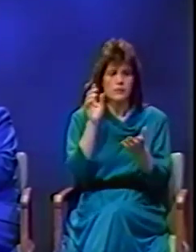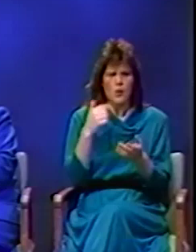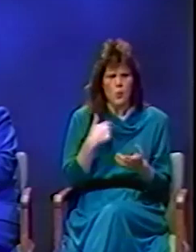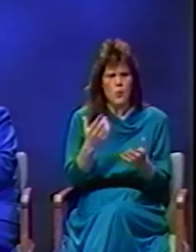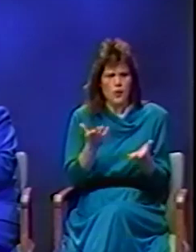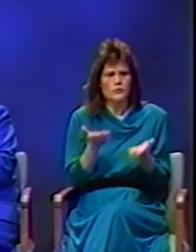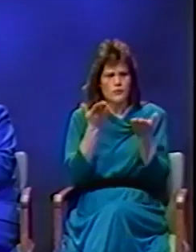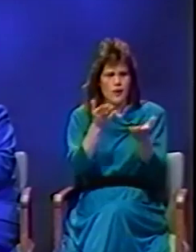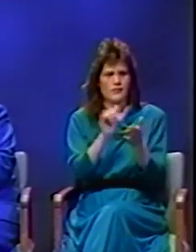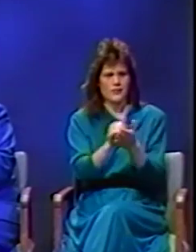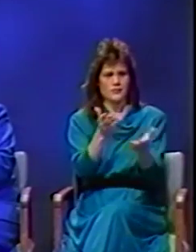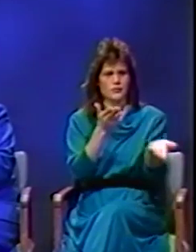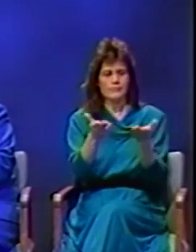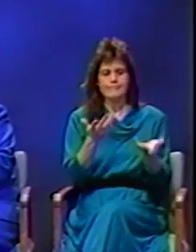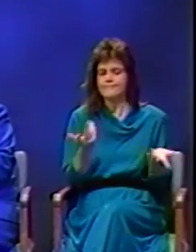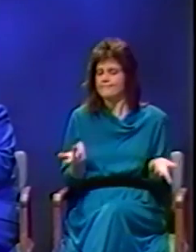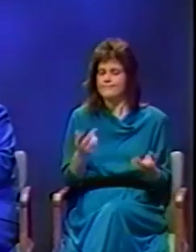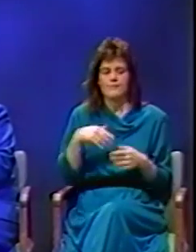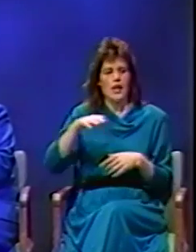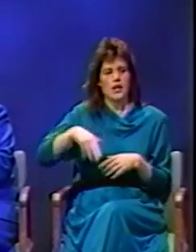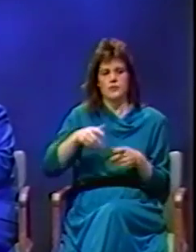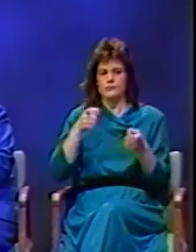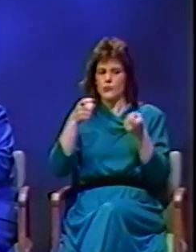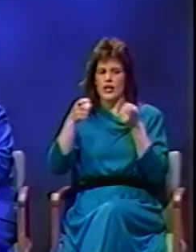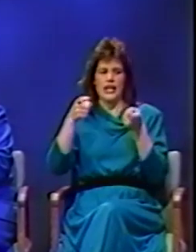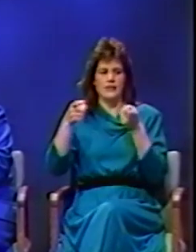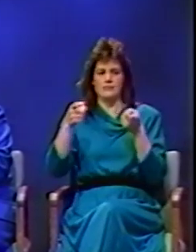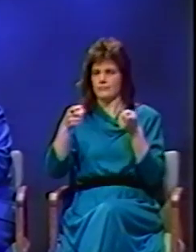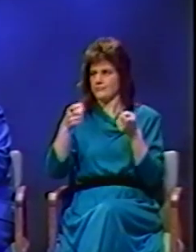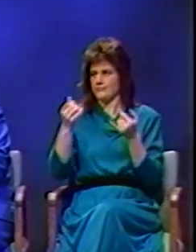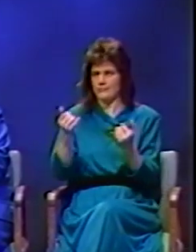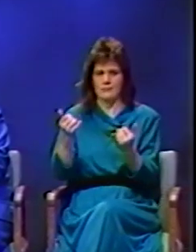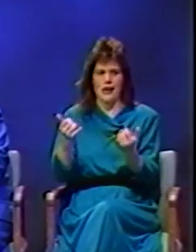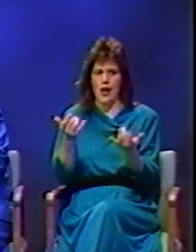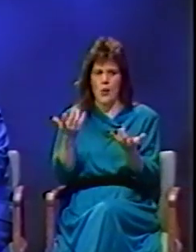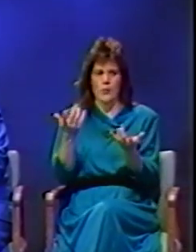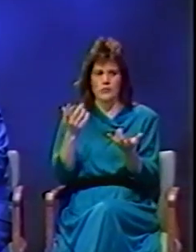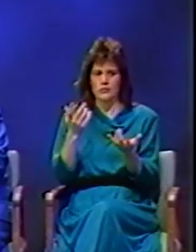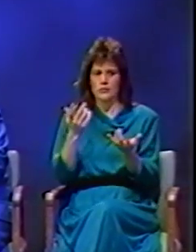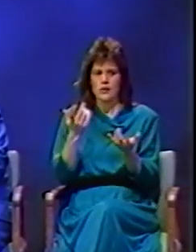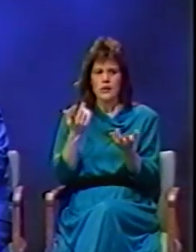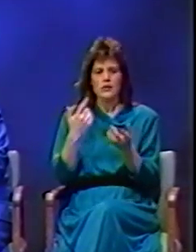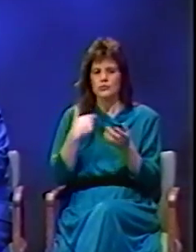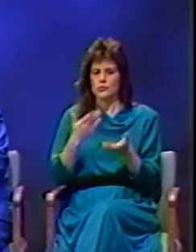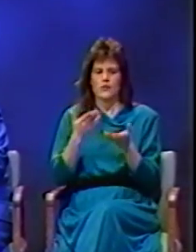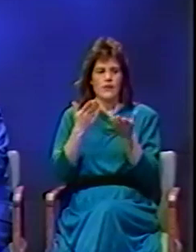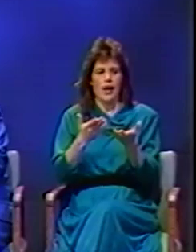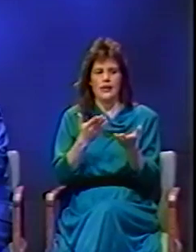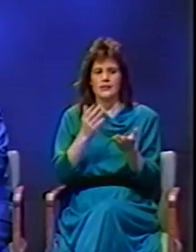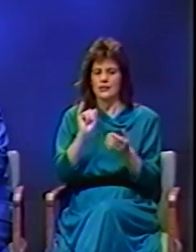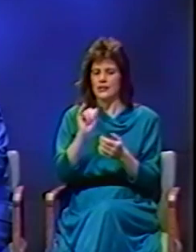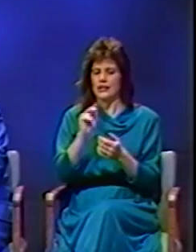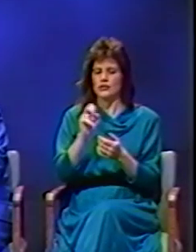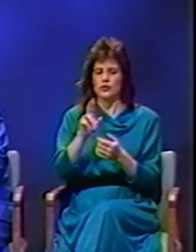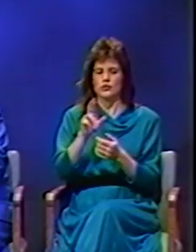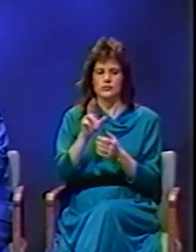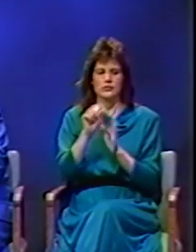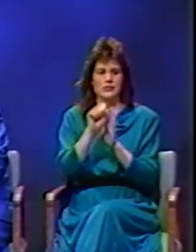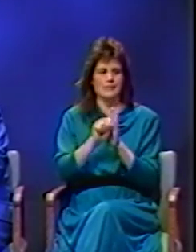service. However, we are not regulated as of now to provide interstate service. So we'll just have to wait until we have